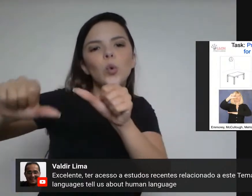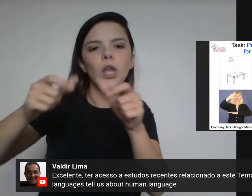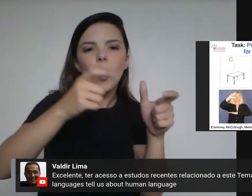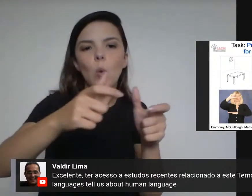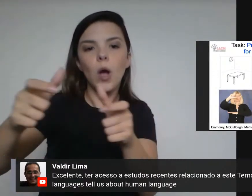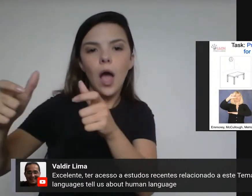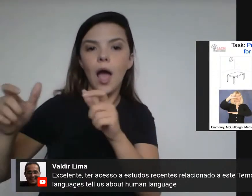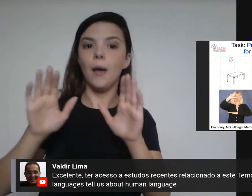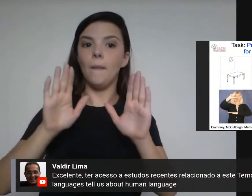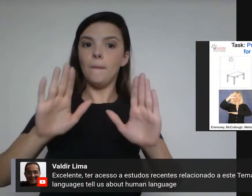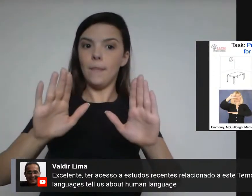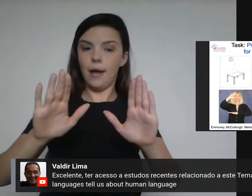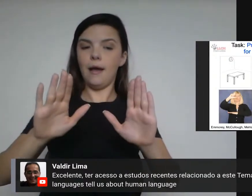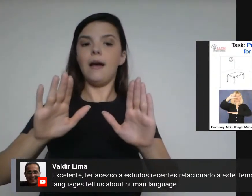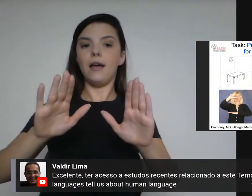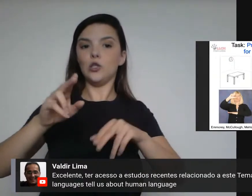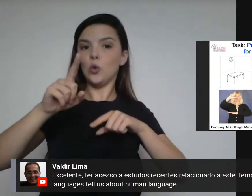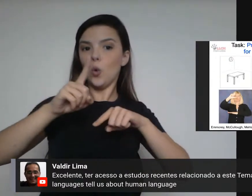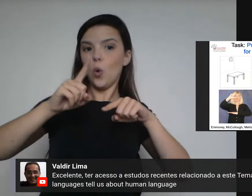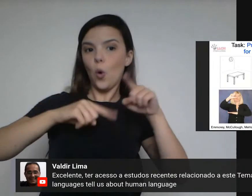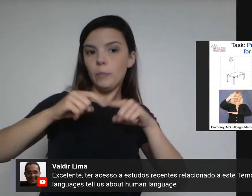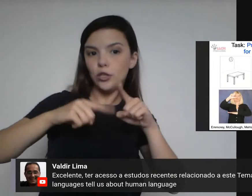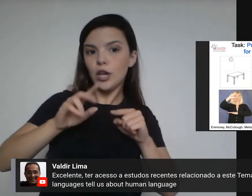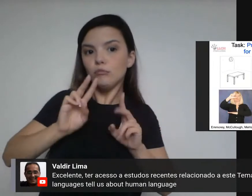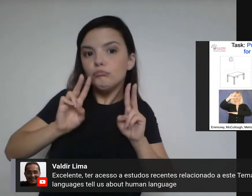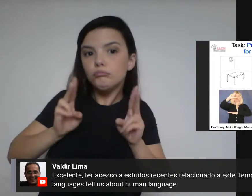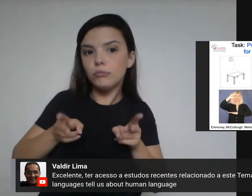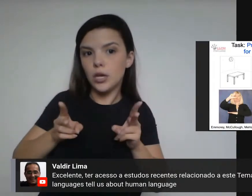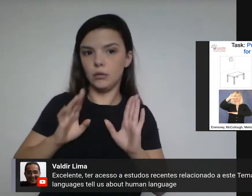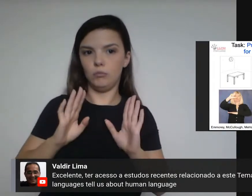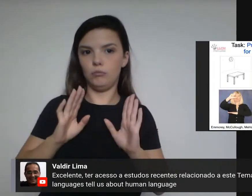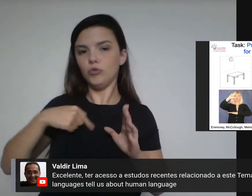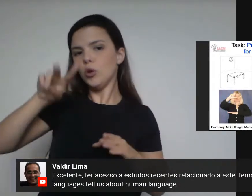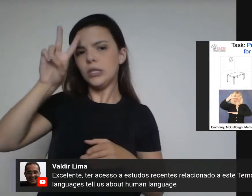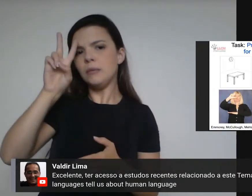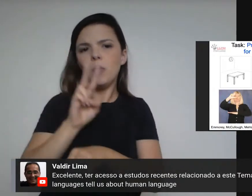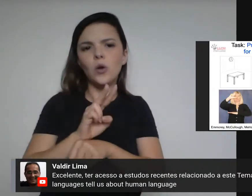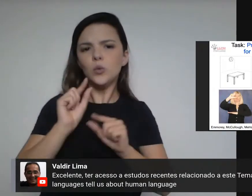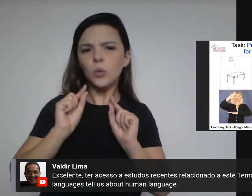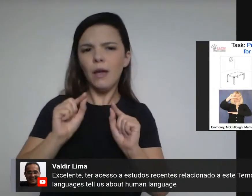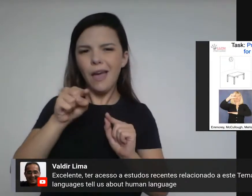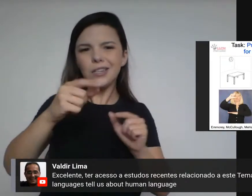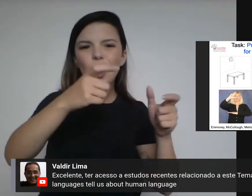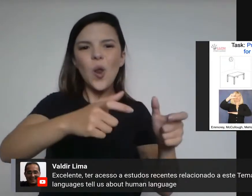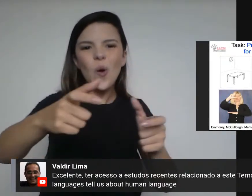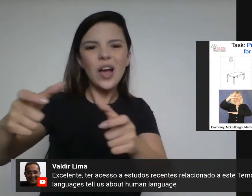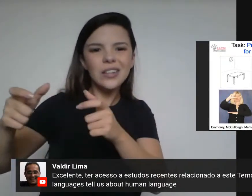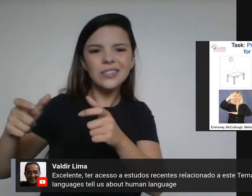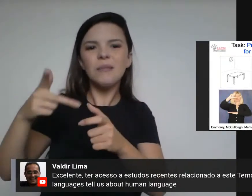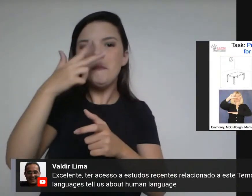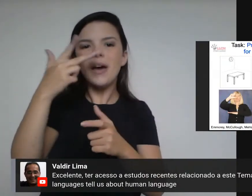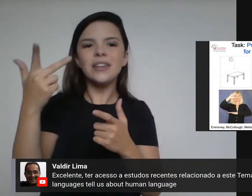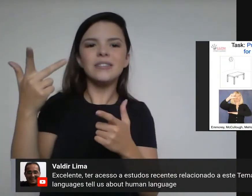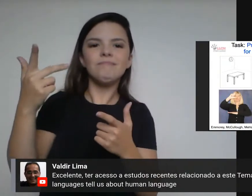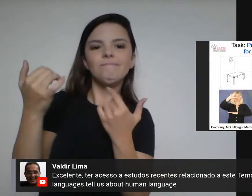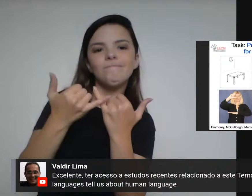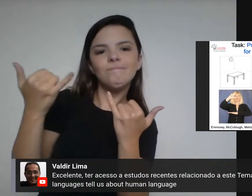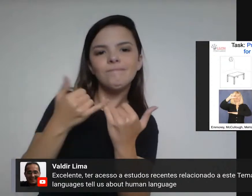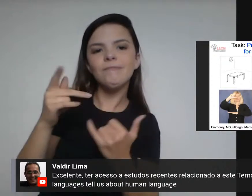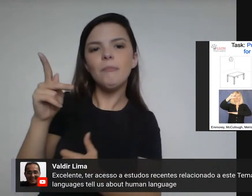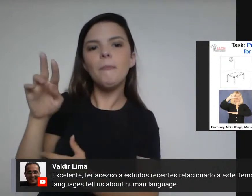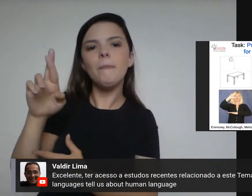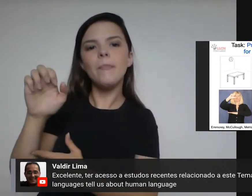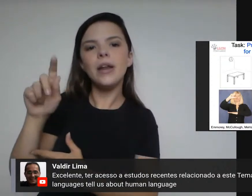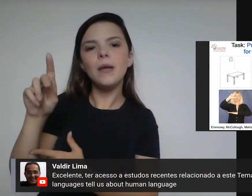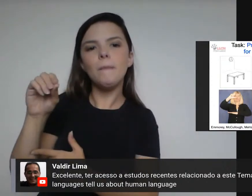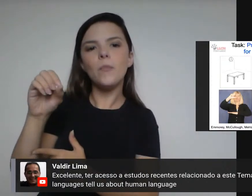one hypothesis might be that these locations are morphemic. They're like prepositions, like above, behind, next